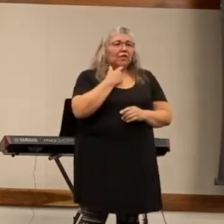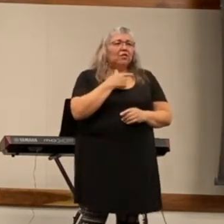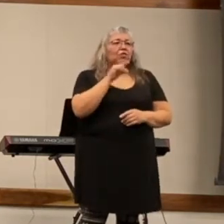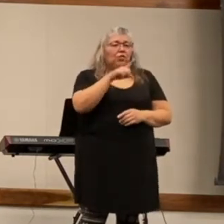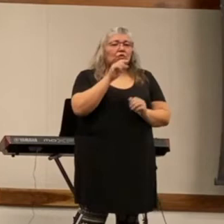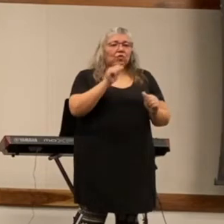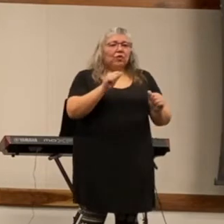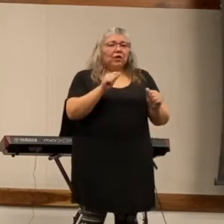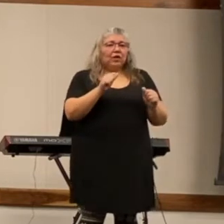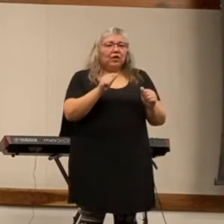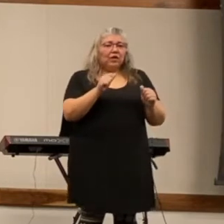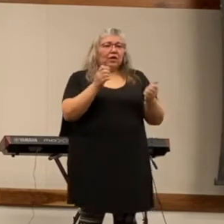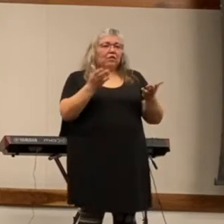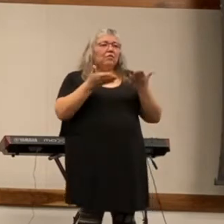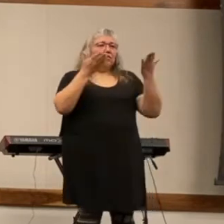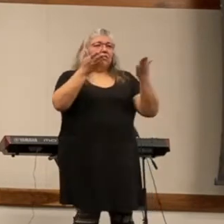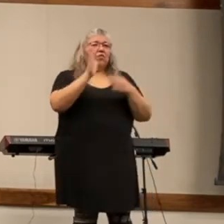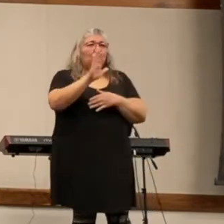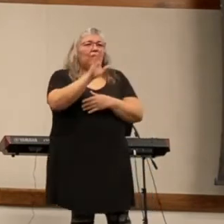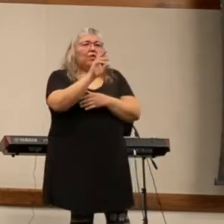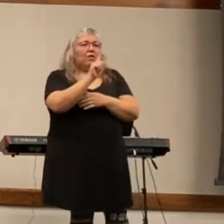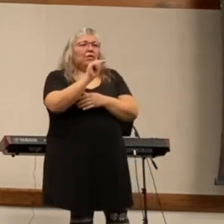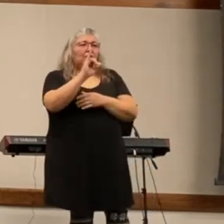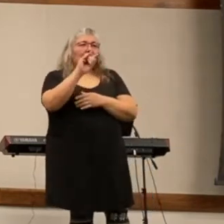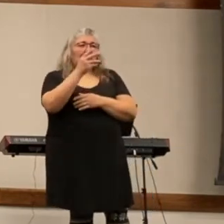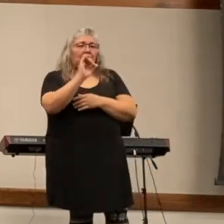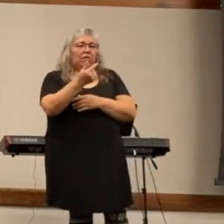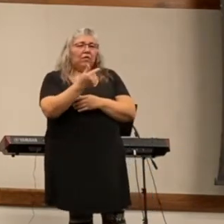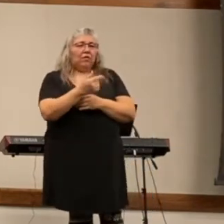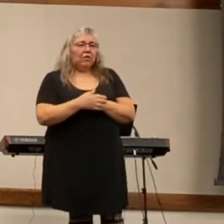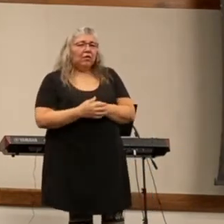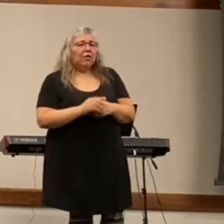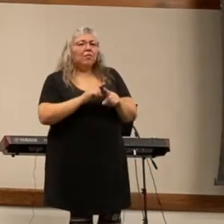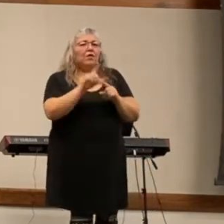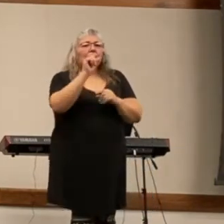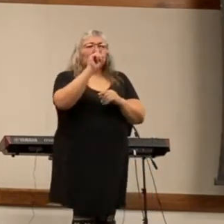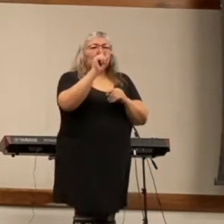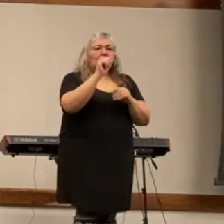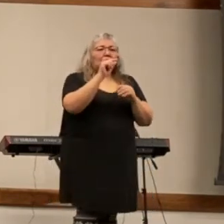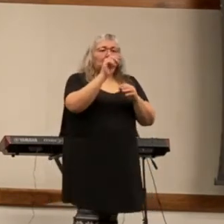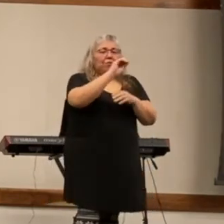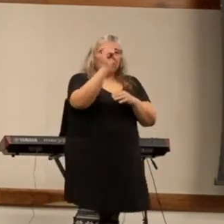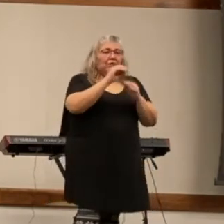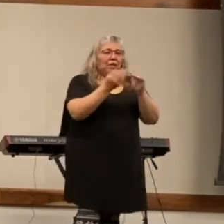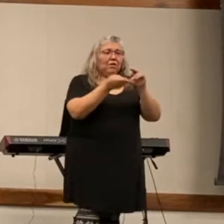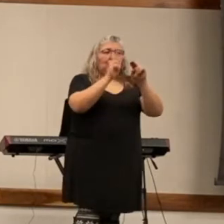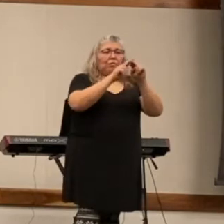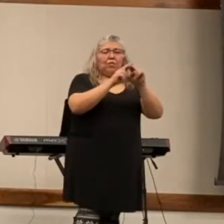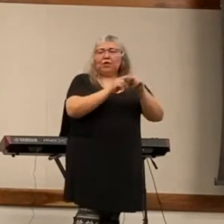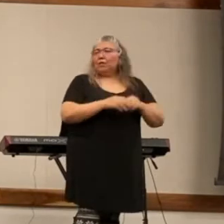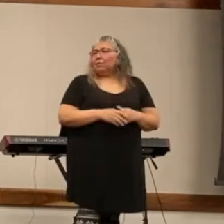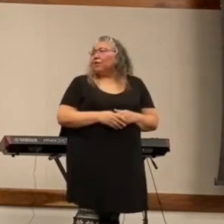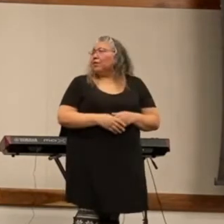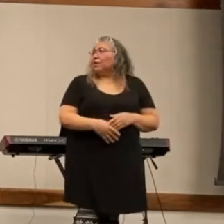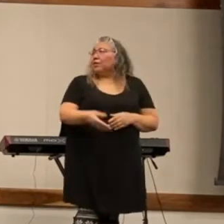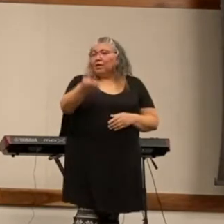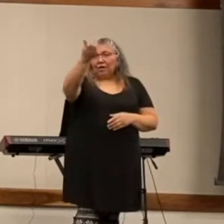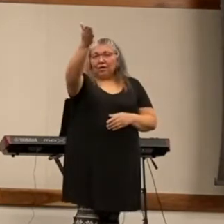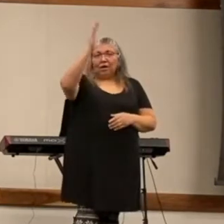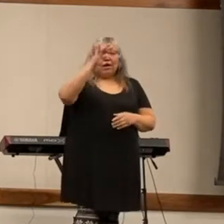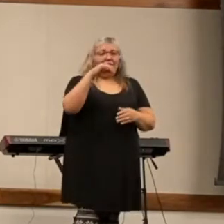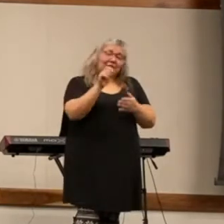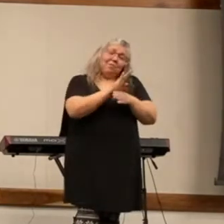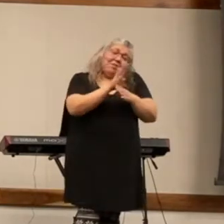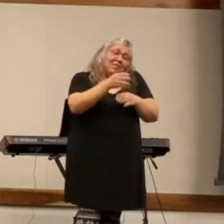can redeem your tithes and your offerings, but at a 20% markup. God is a business guy,